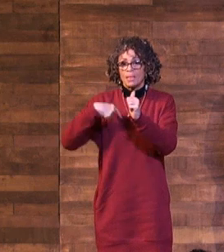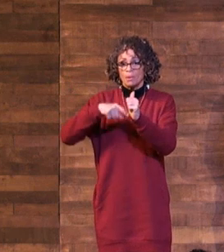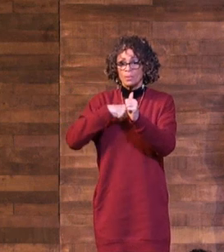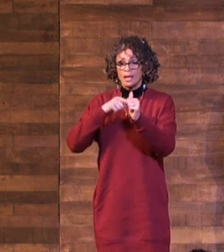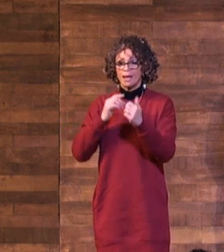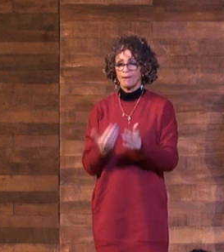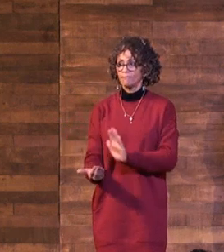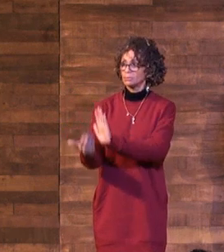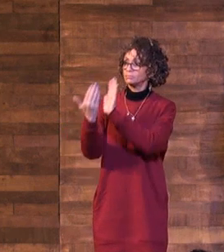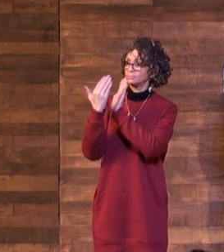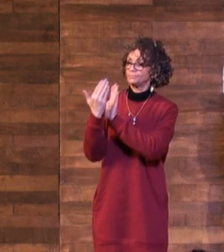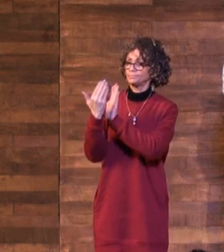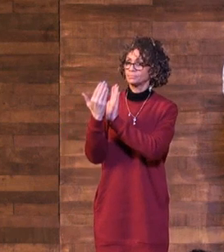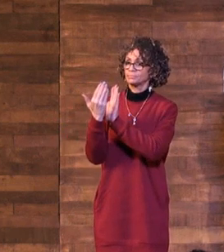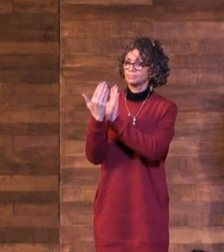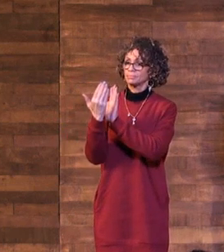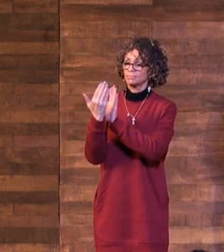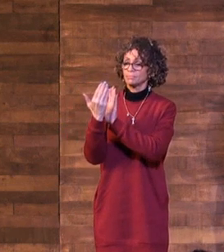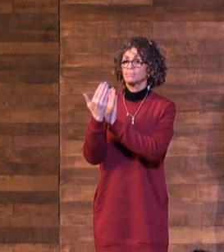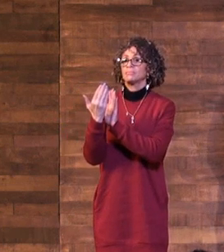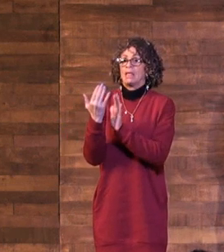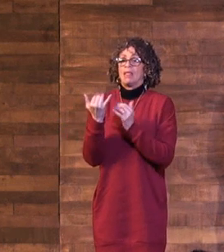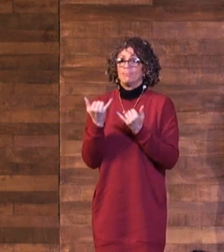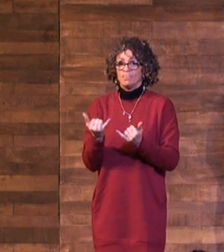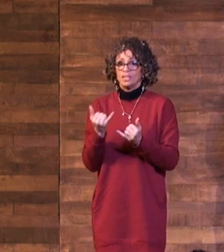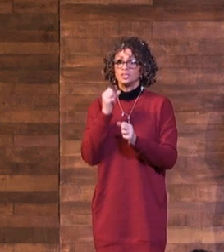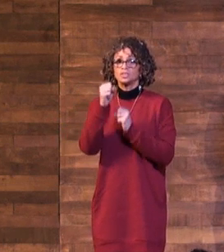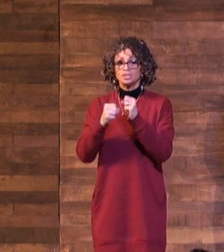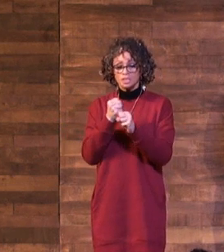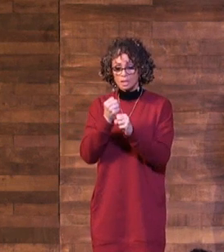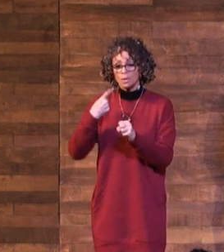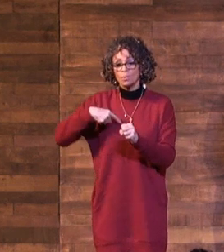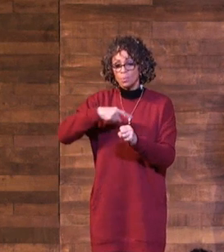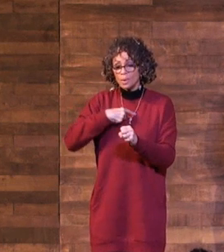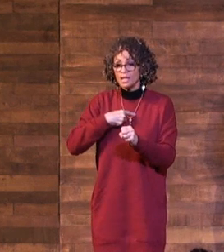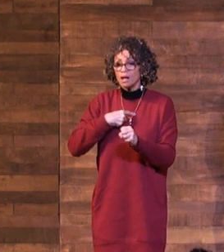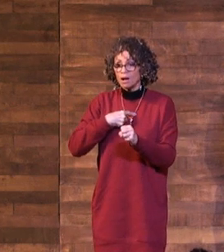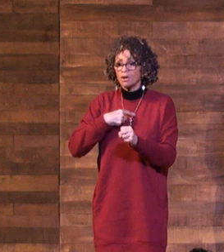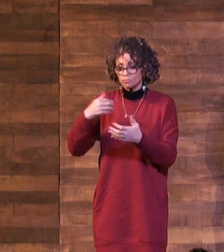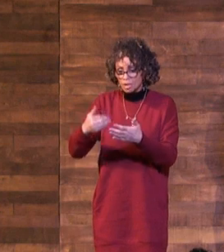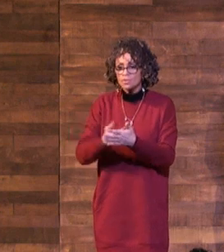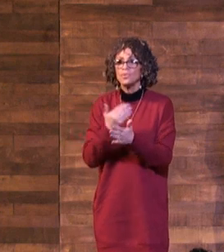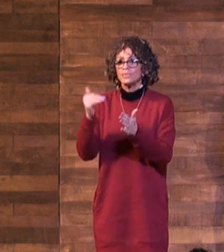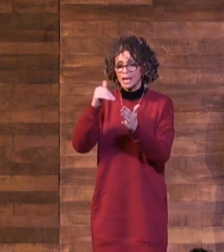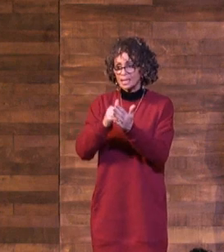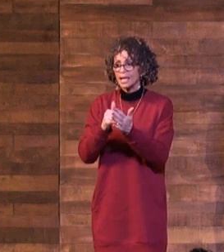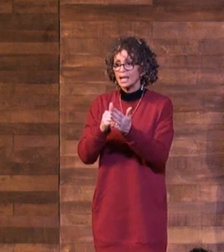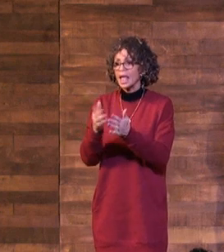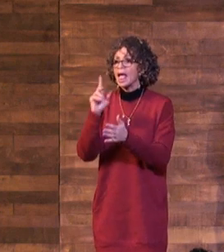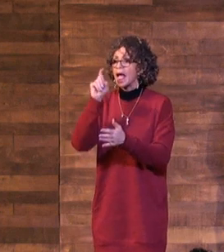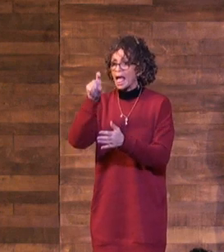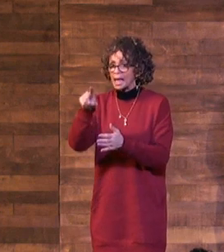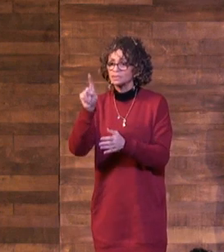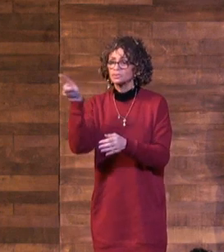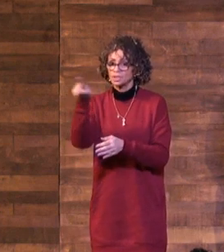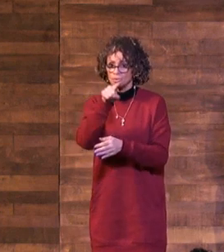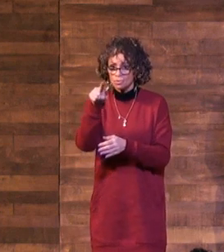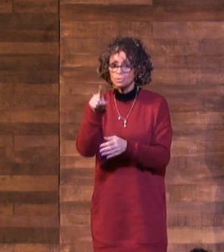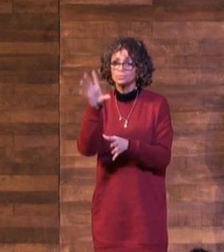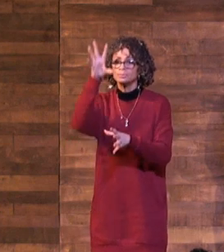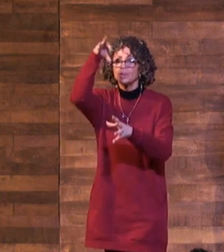year, we're renewing that challenge and asking you to be all in with us. Our 2018